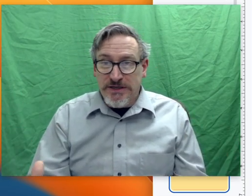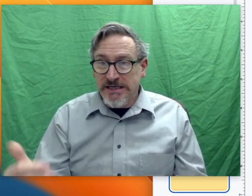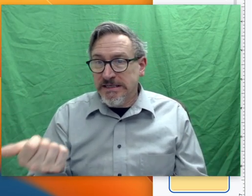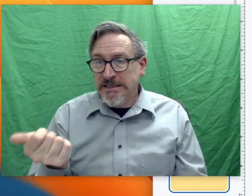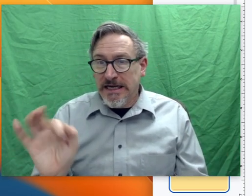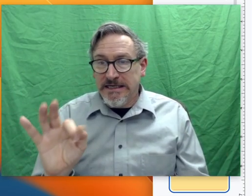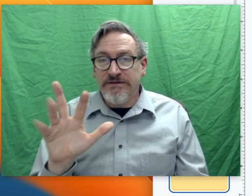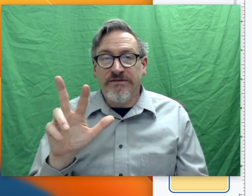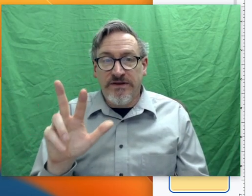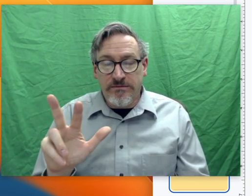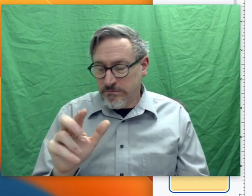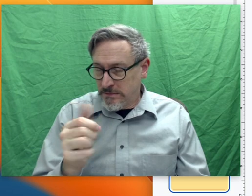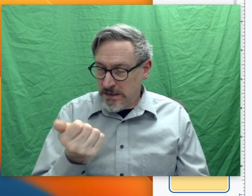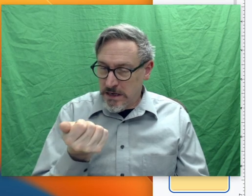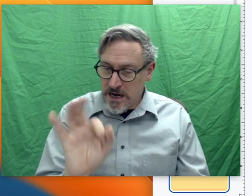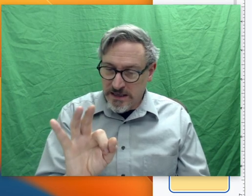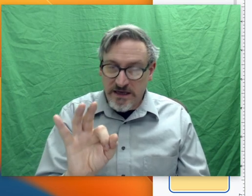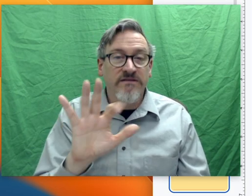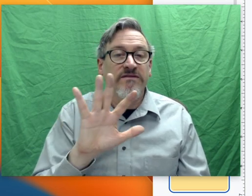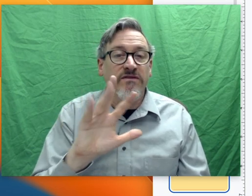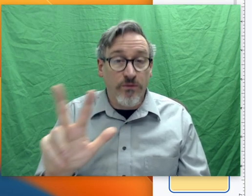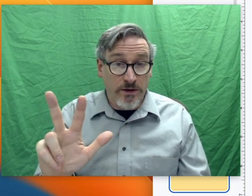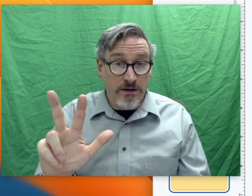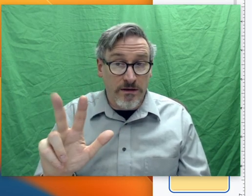Each of these, 1950.